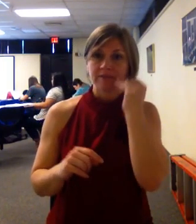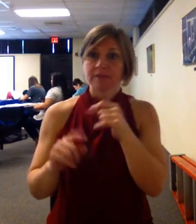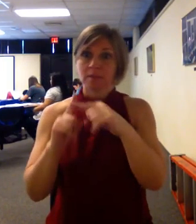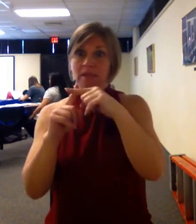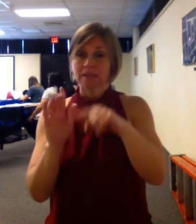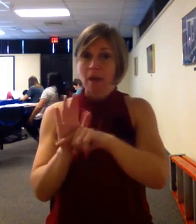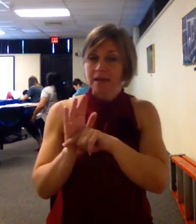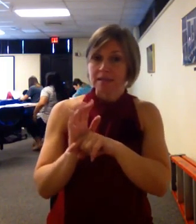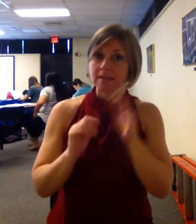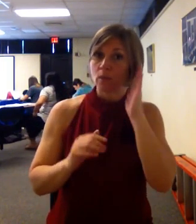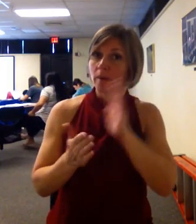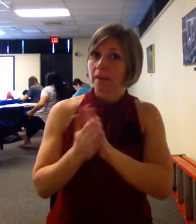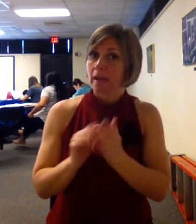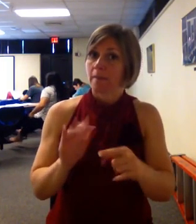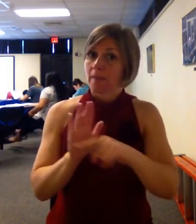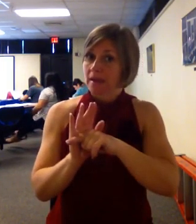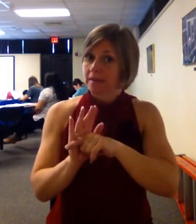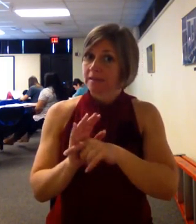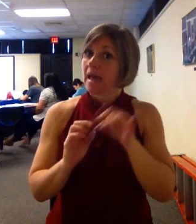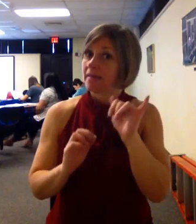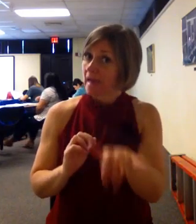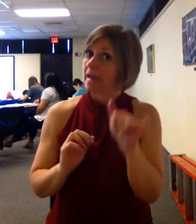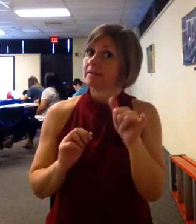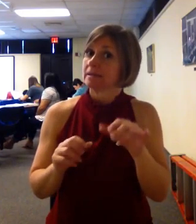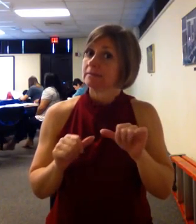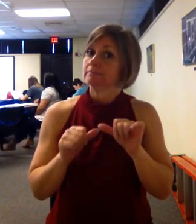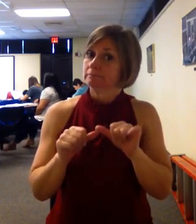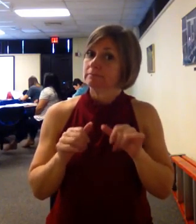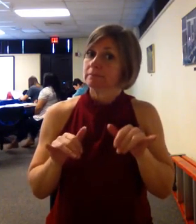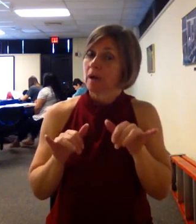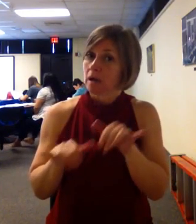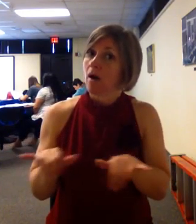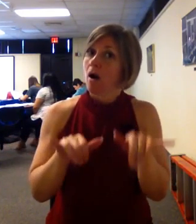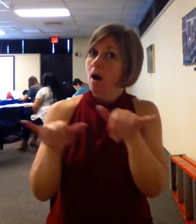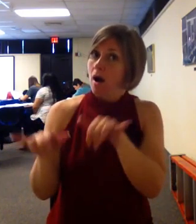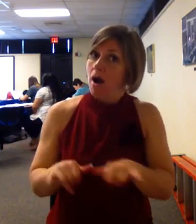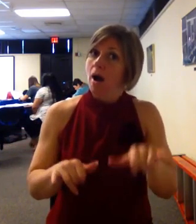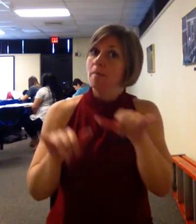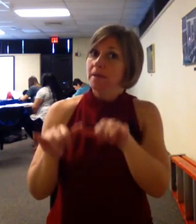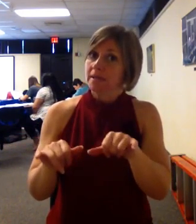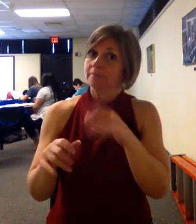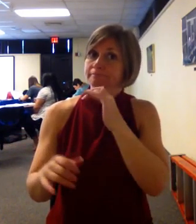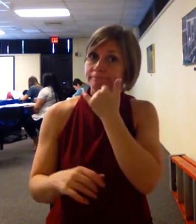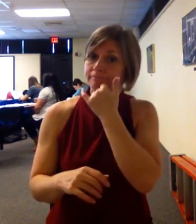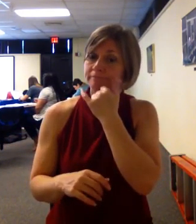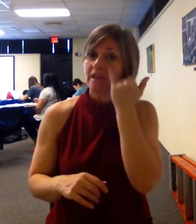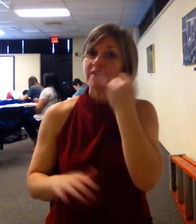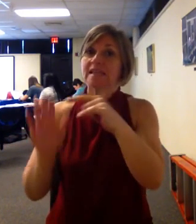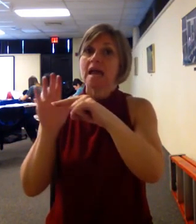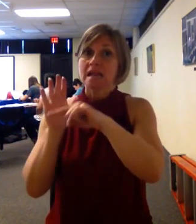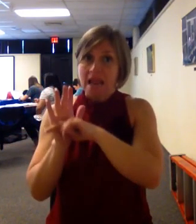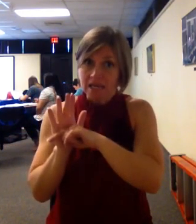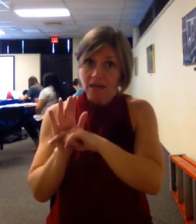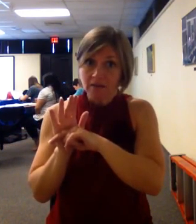minus. And like I said, that's one of the most common mistakes on the exam. If something has a negative return, students forget to subtract it and they add it.